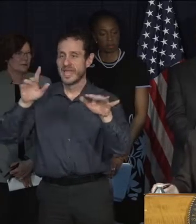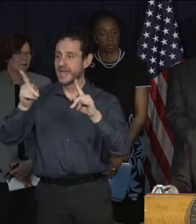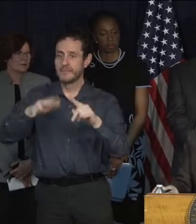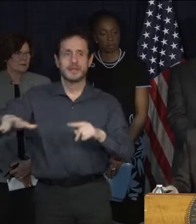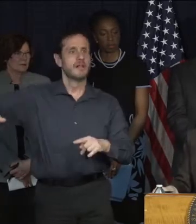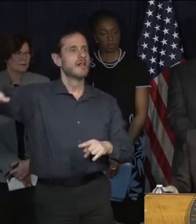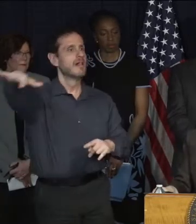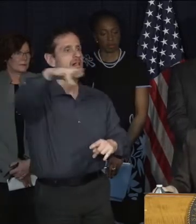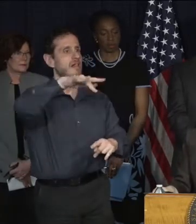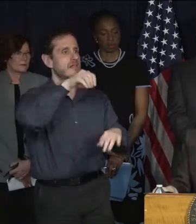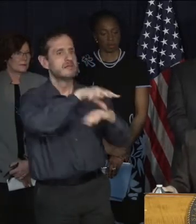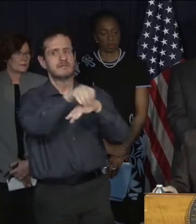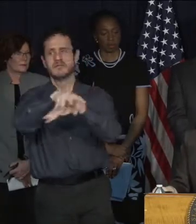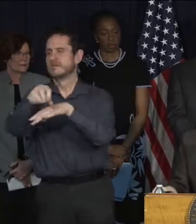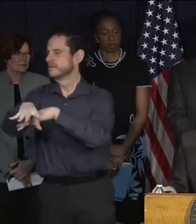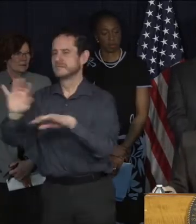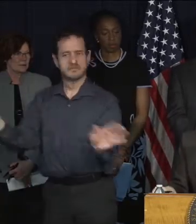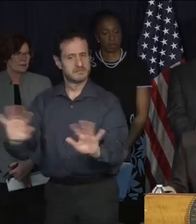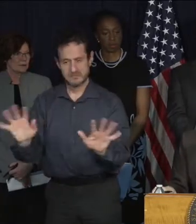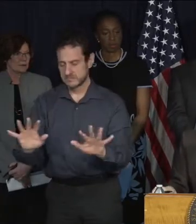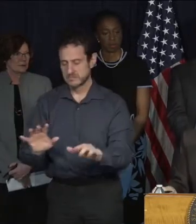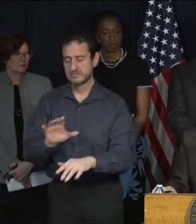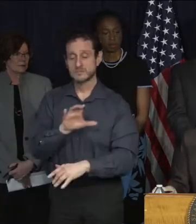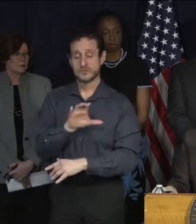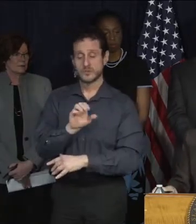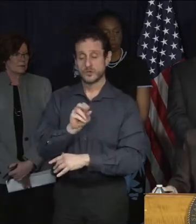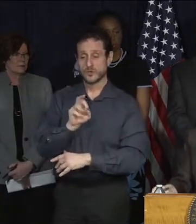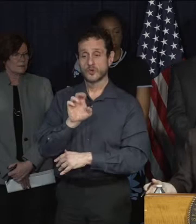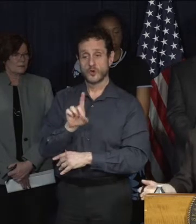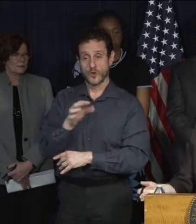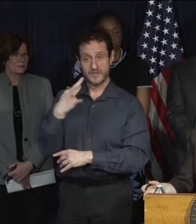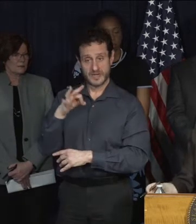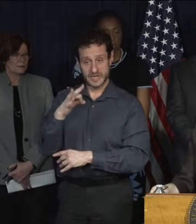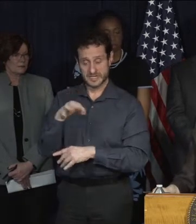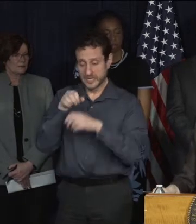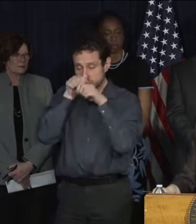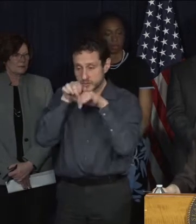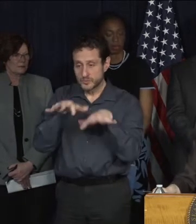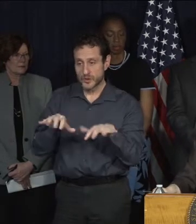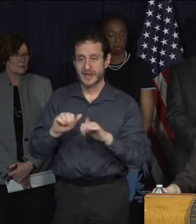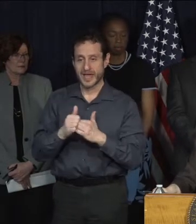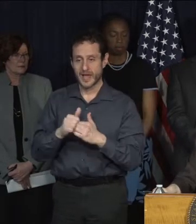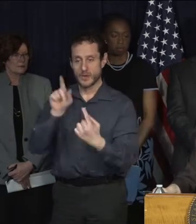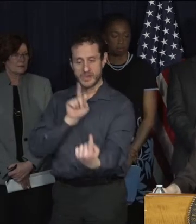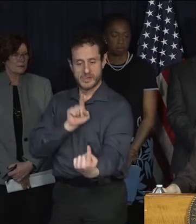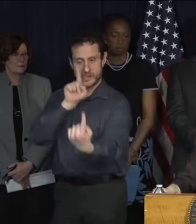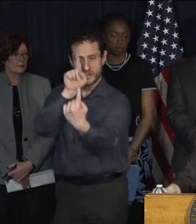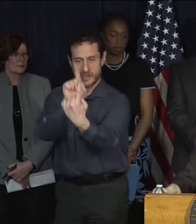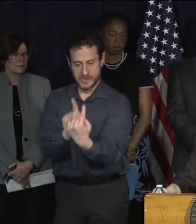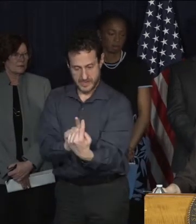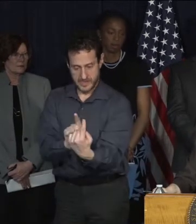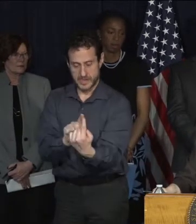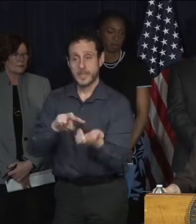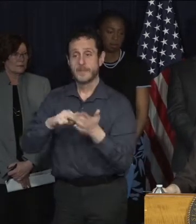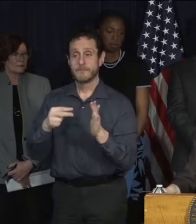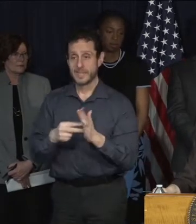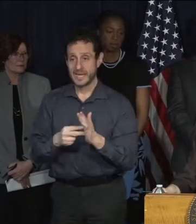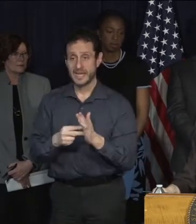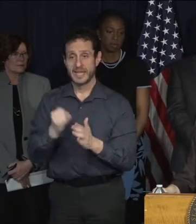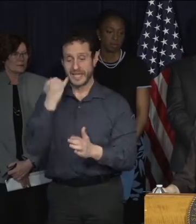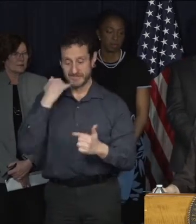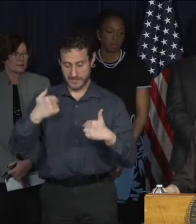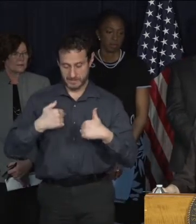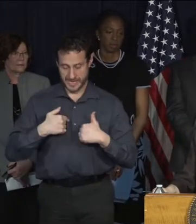be easily infected. COVID-19 is spread via close contact, defined as someone who